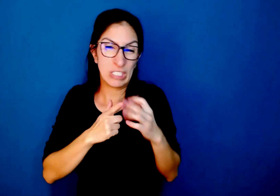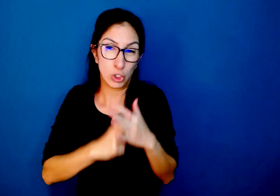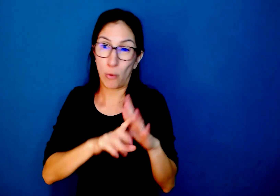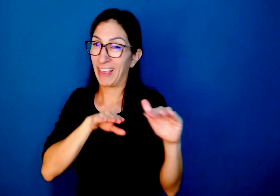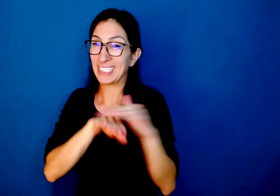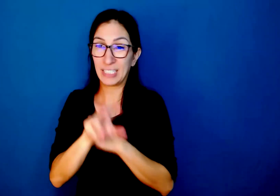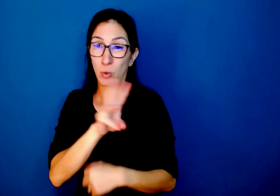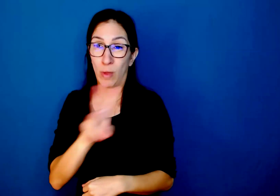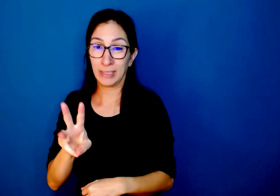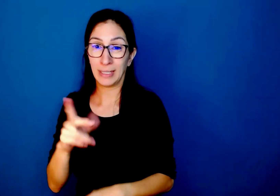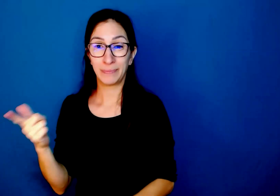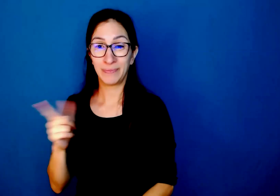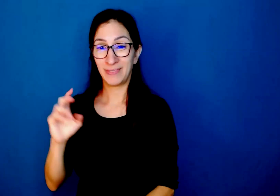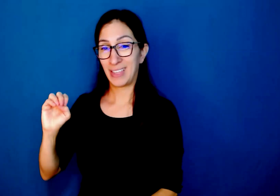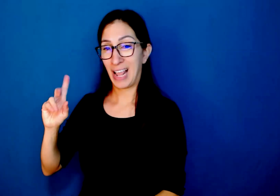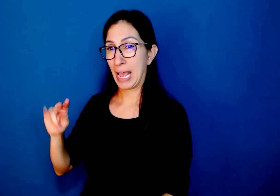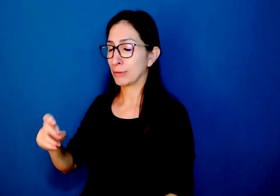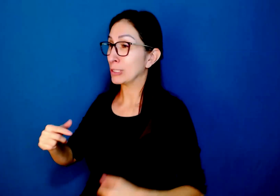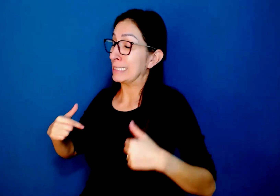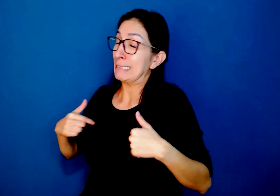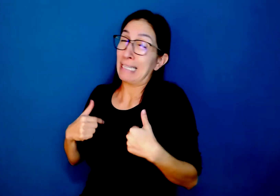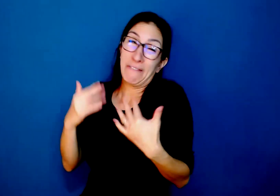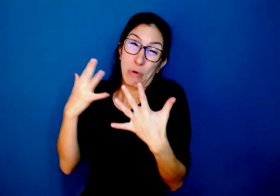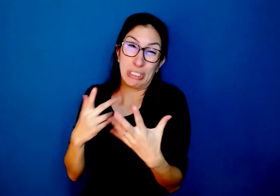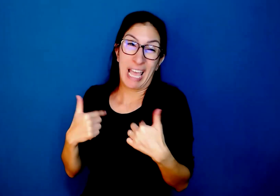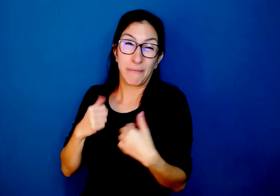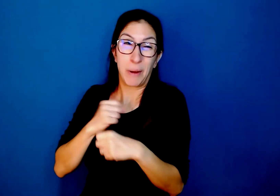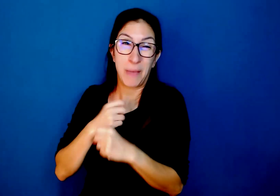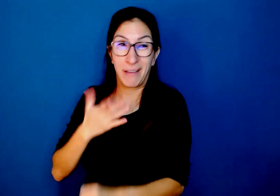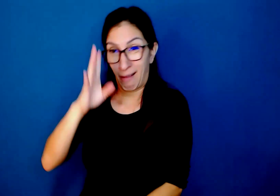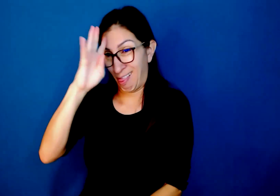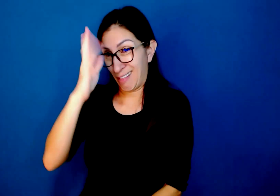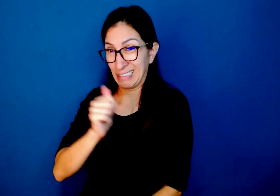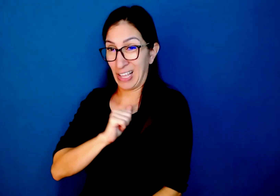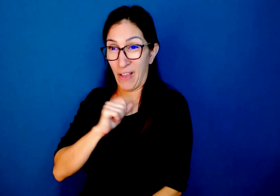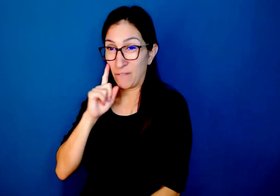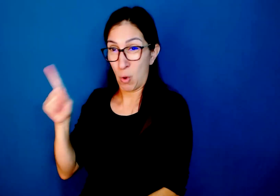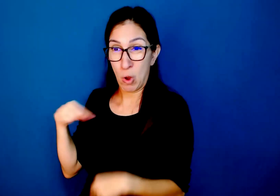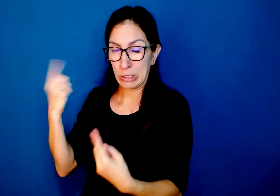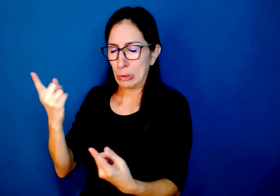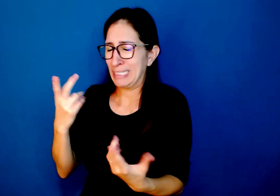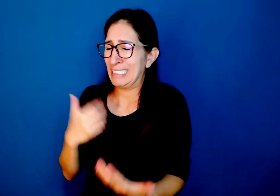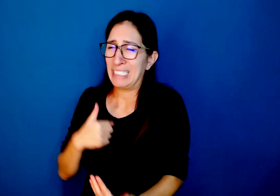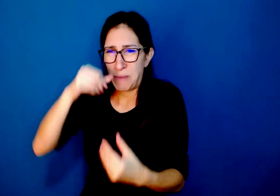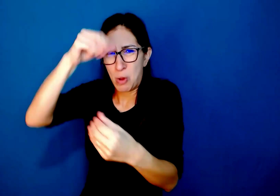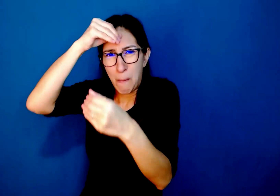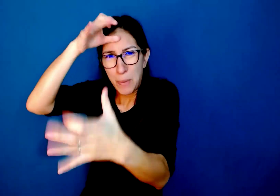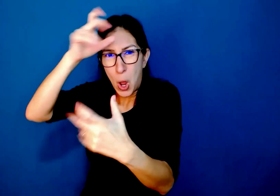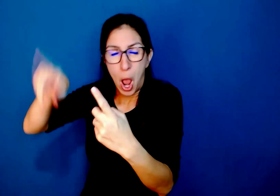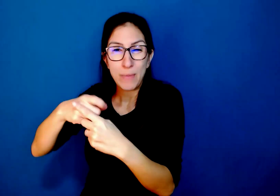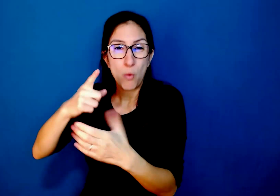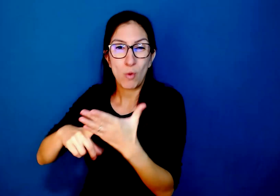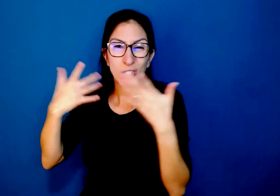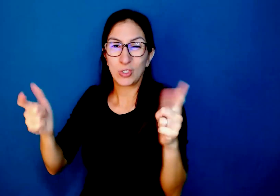I unfortunately have been building my own for so long now, I'm not as familiar with what's out there.